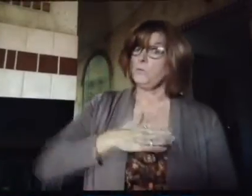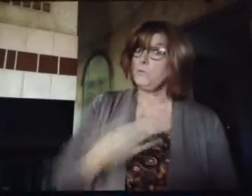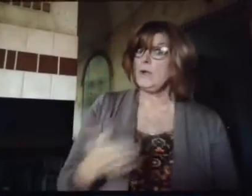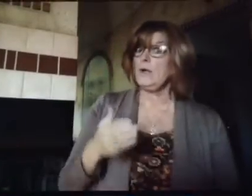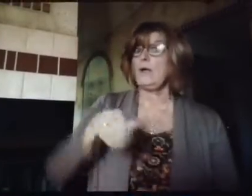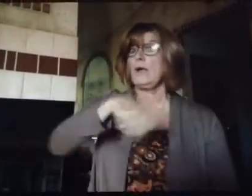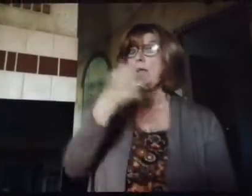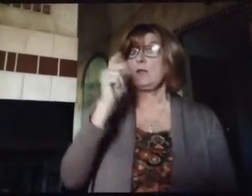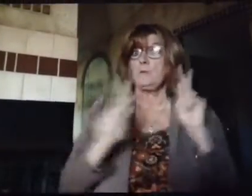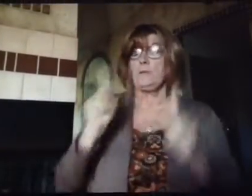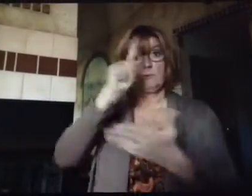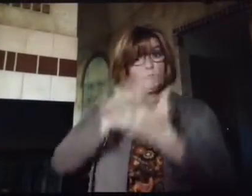your skills.